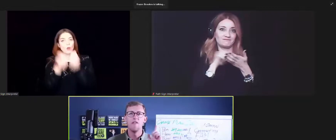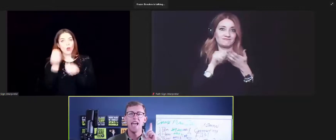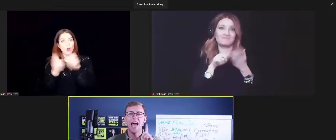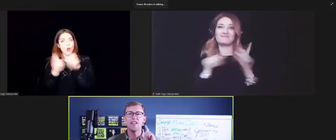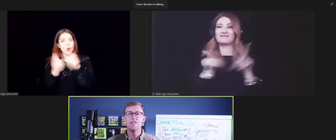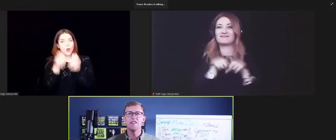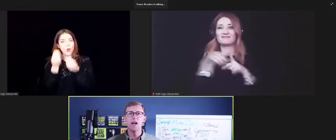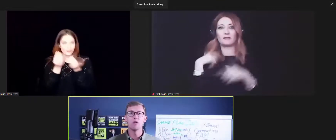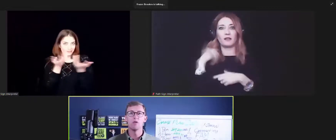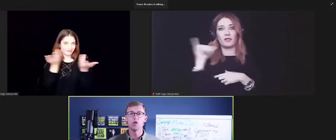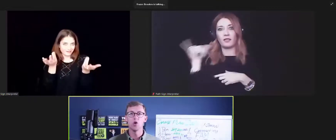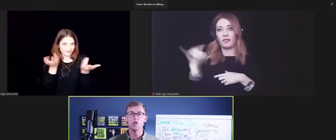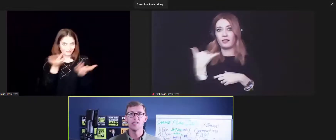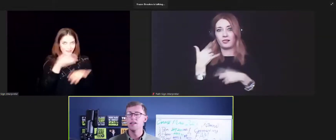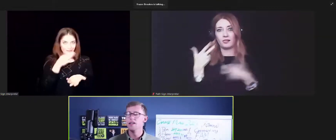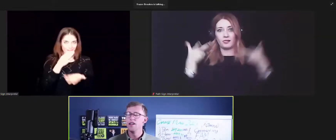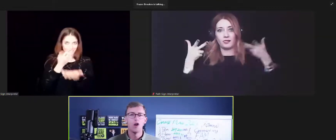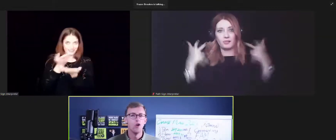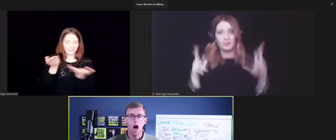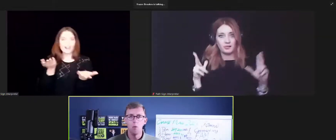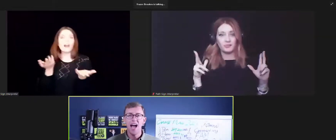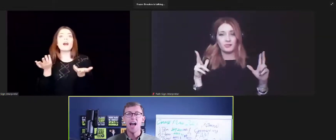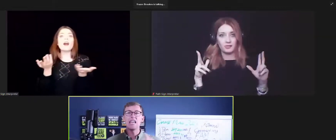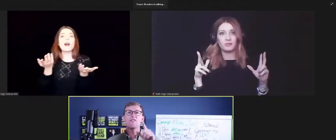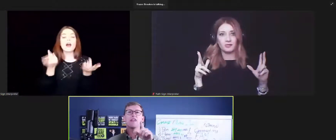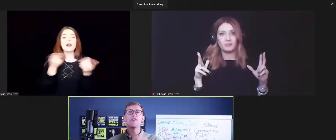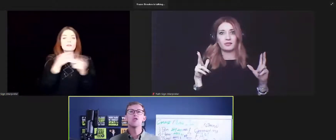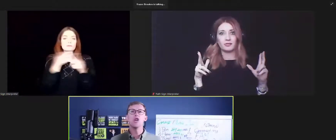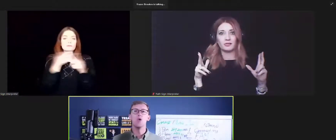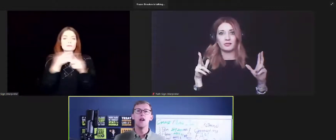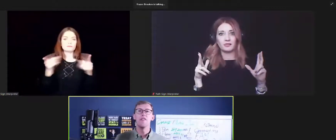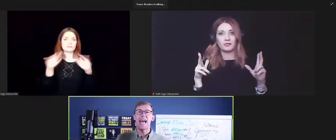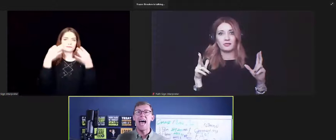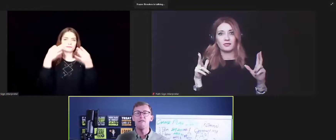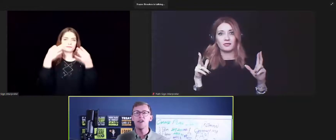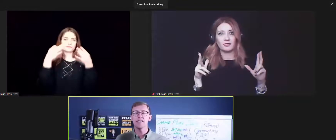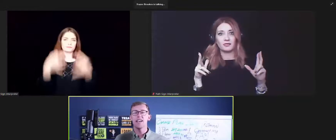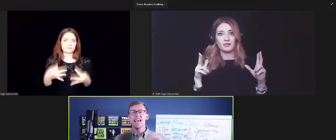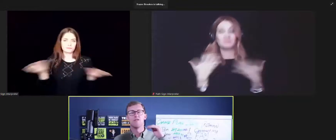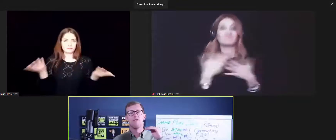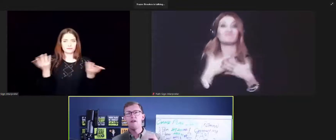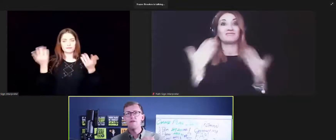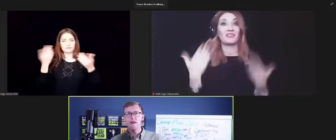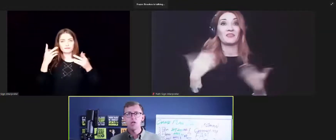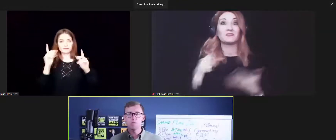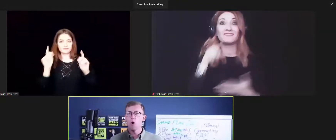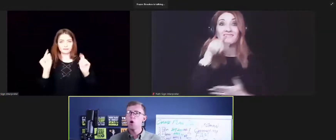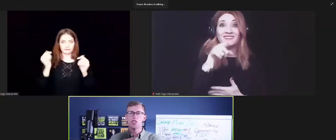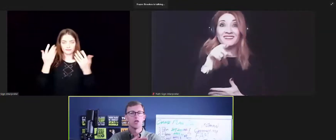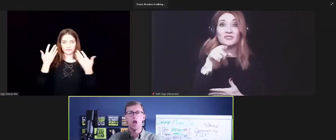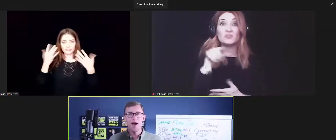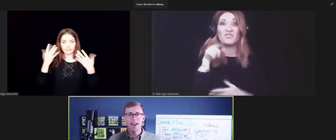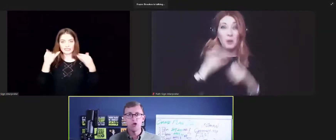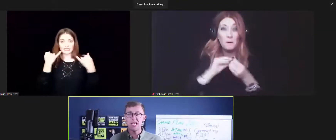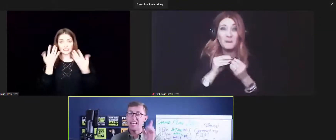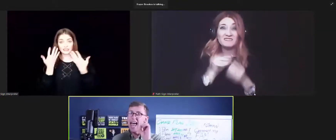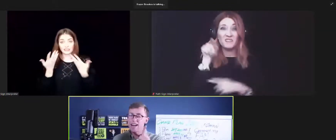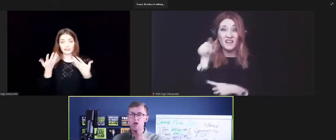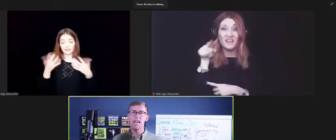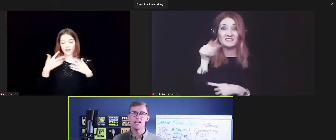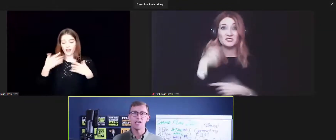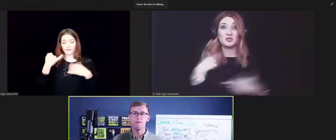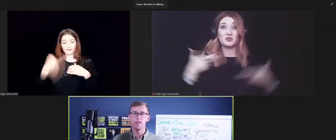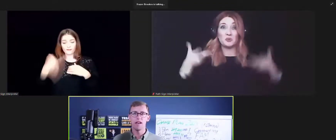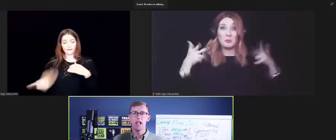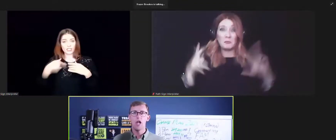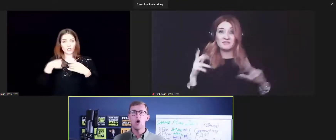at the end of the day when you're exhausted? No. And even if you do, the effort is very, very small because there's no energy, and energy